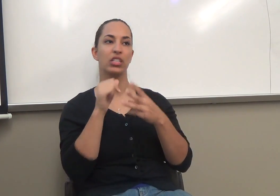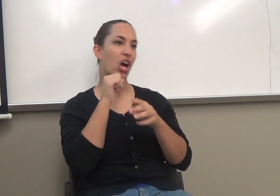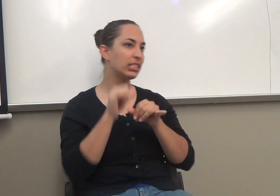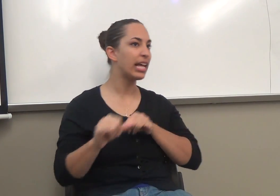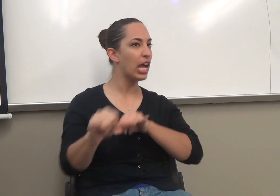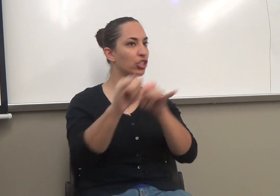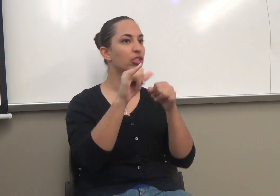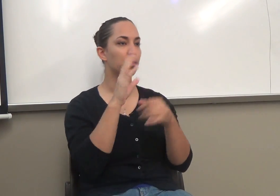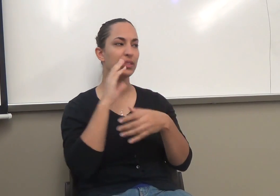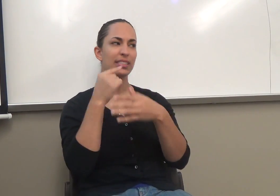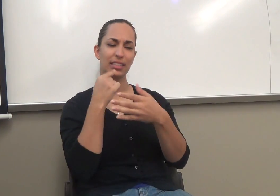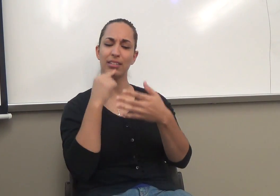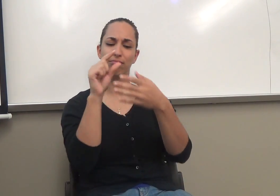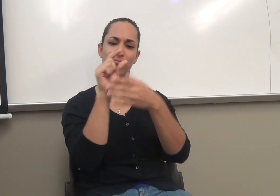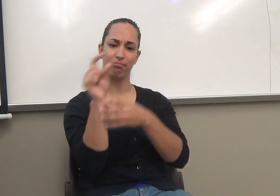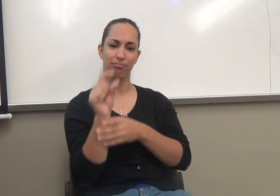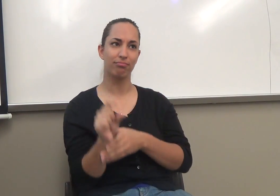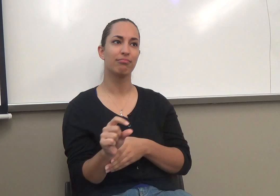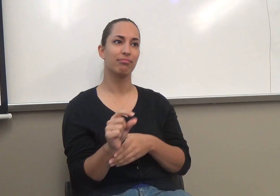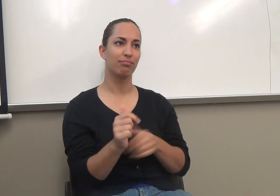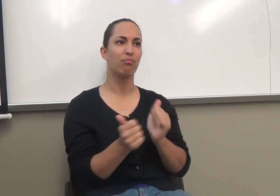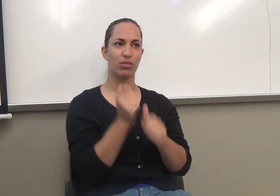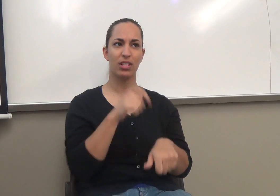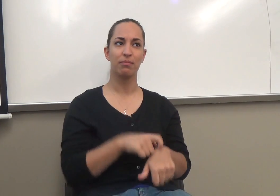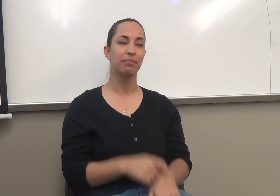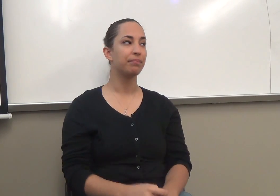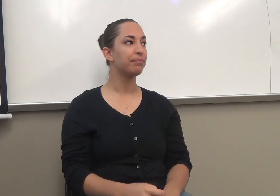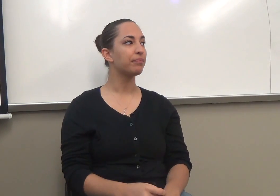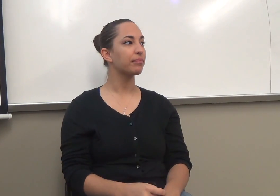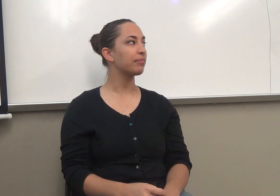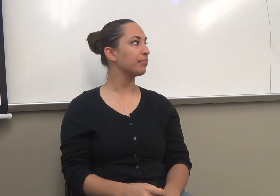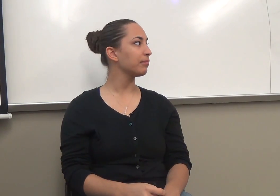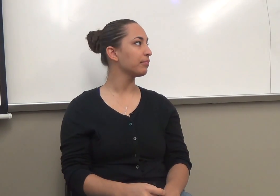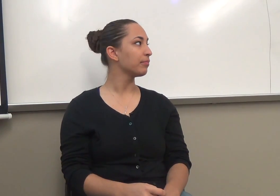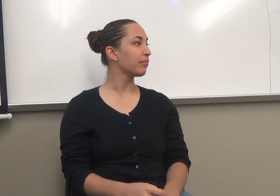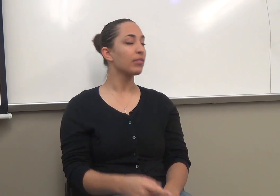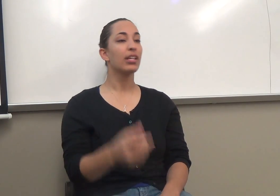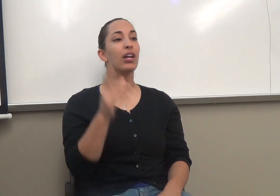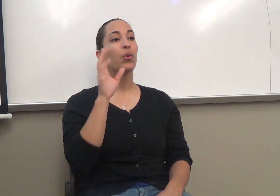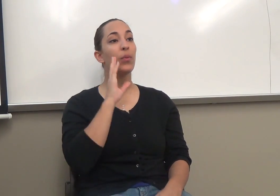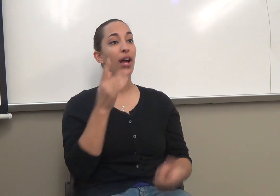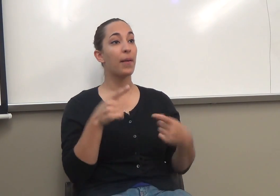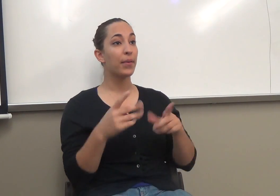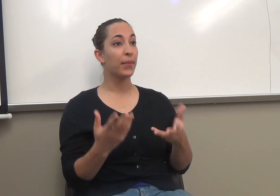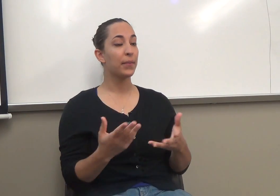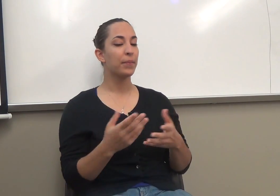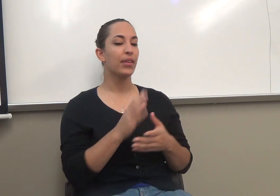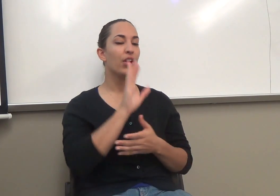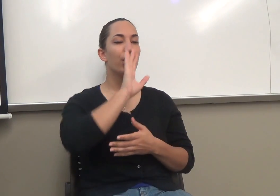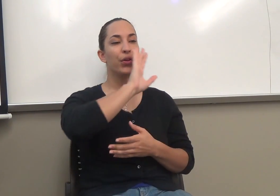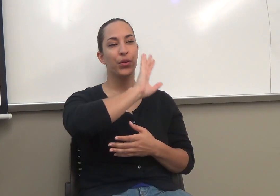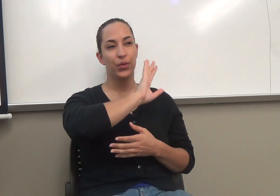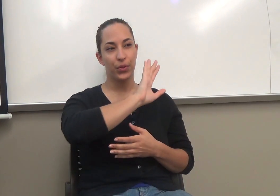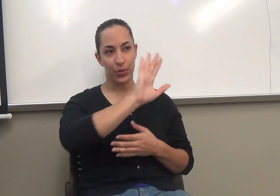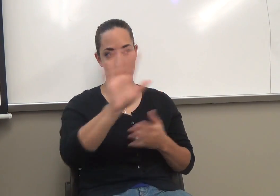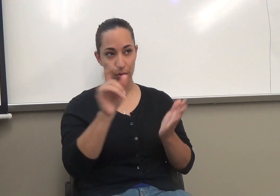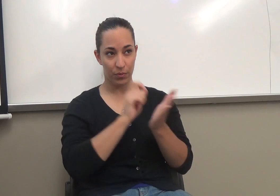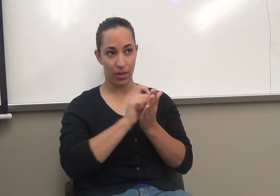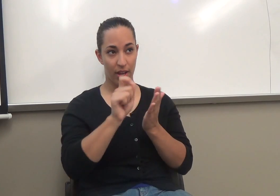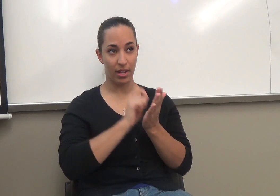have to look up. You're gonna, yeah, but here's what's gonna happen. Your writing in this class is gonna